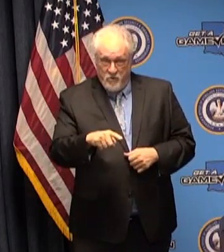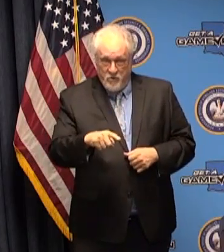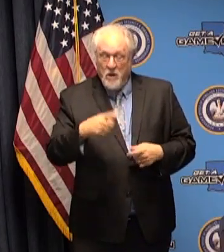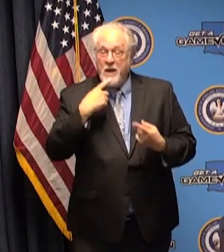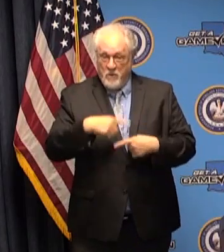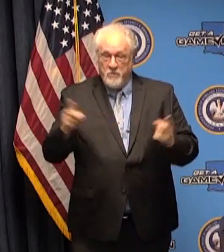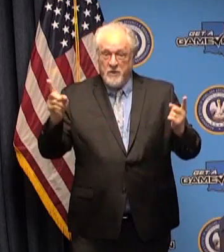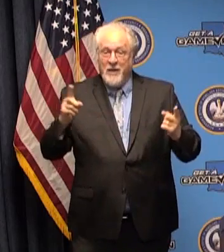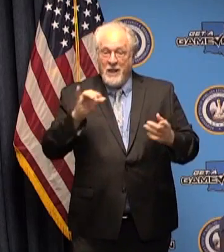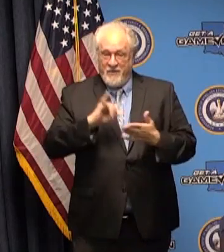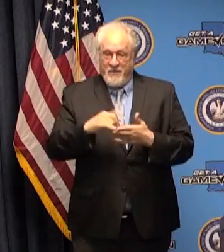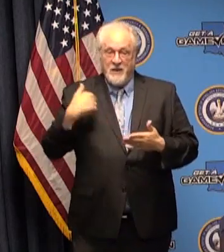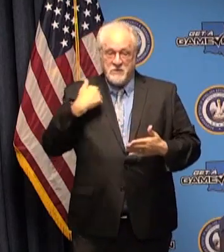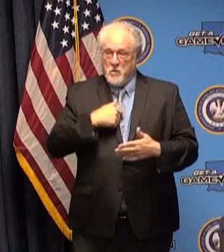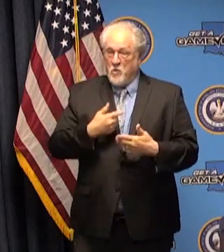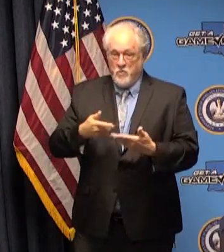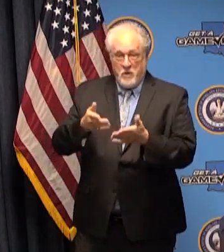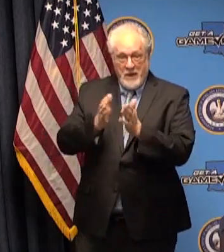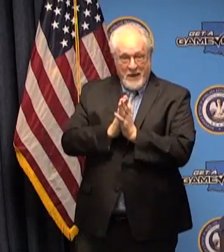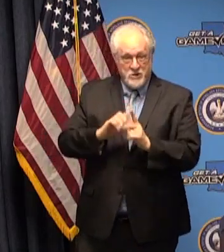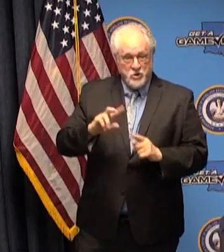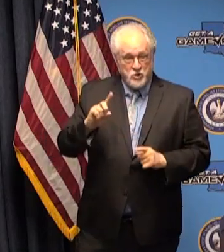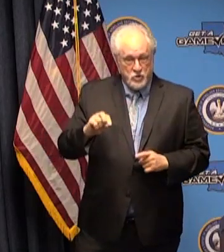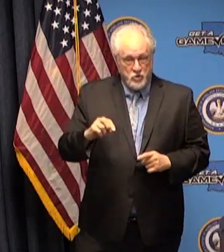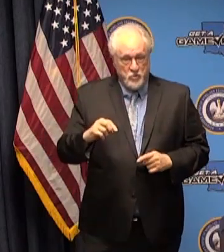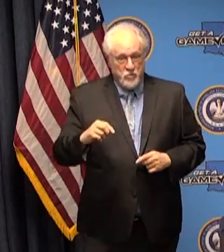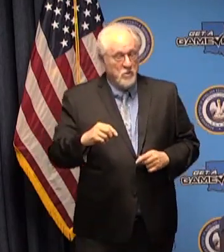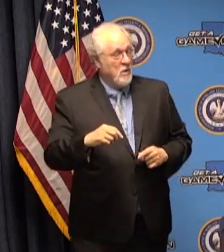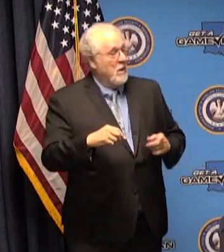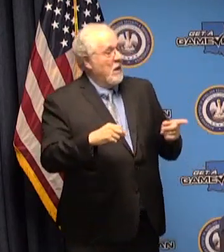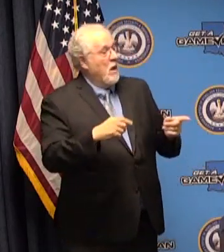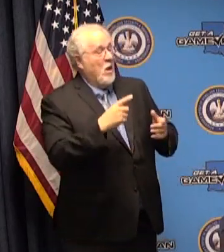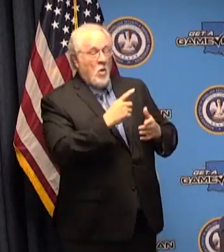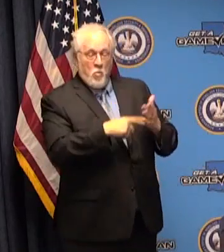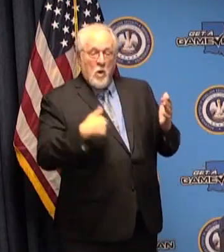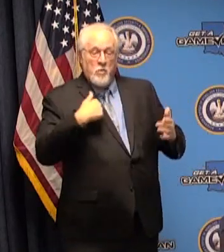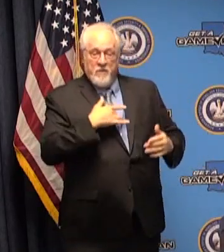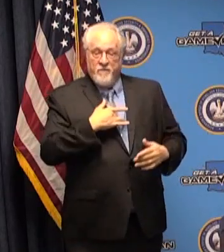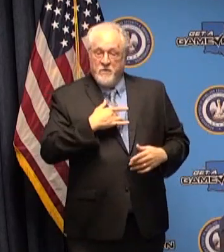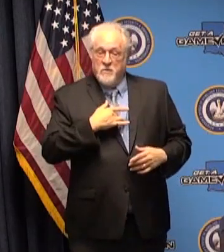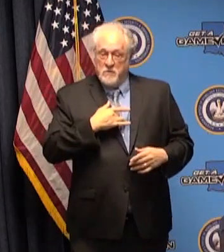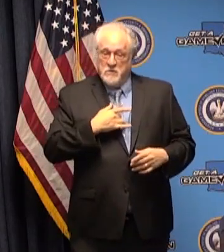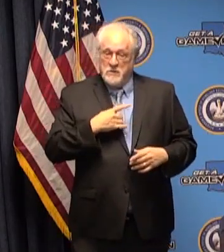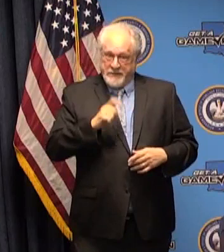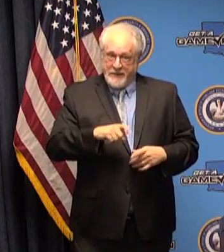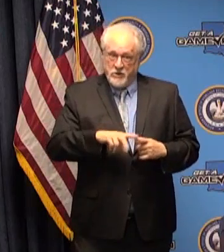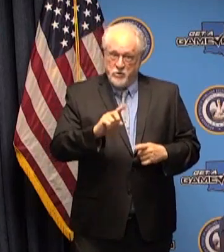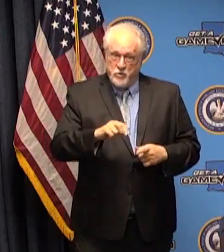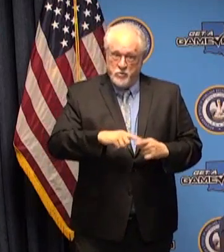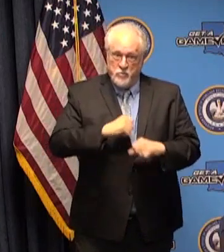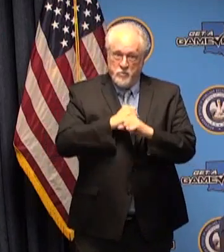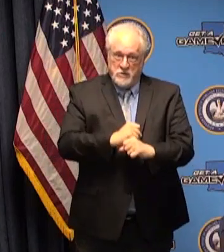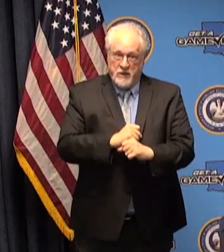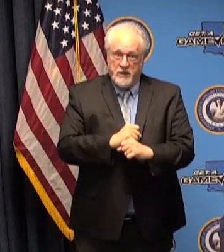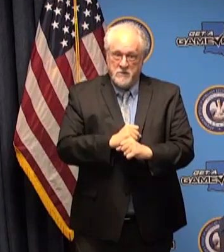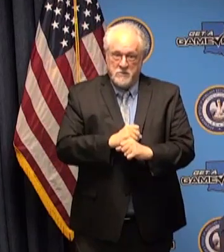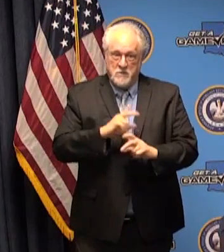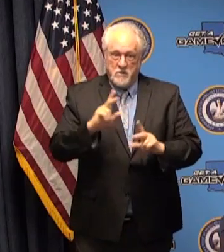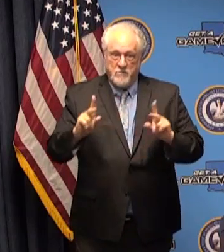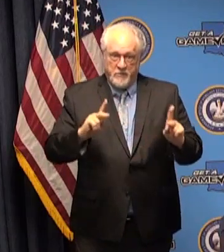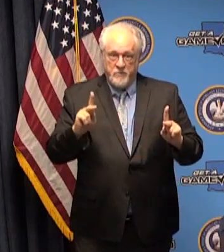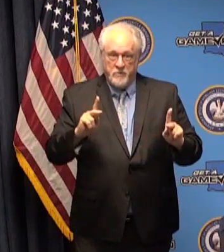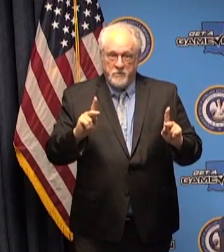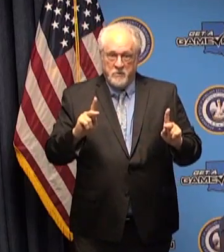the proclamations are things that we've been asked to do, in addition to those things that we feel compelled to do in order to protect the